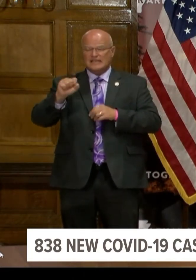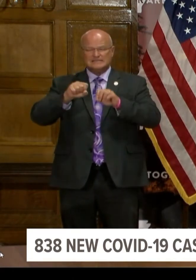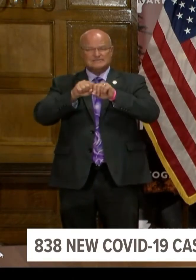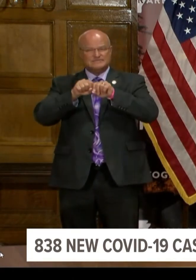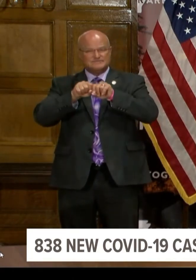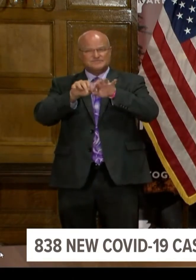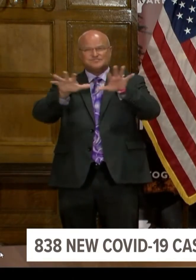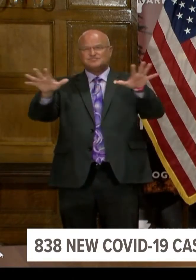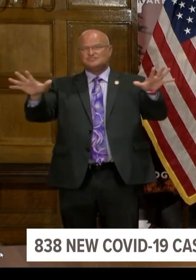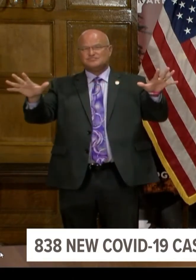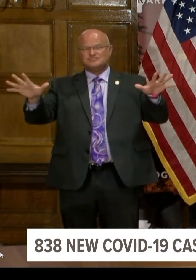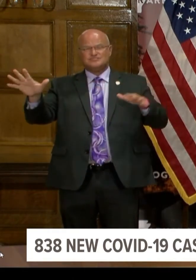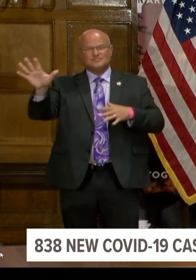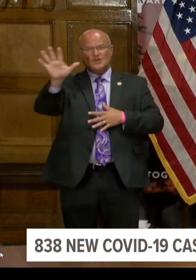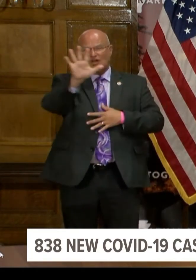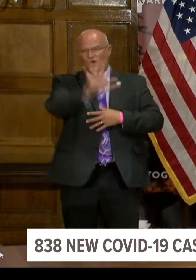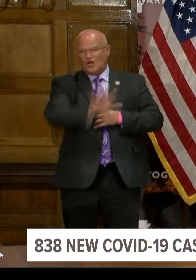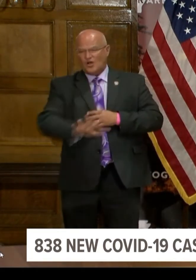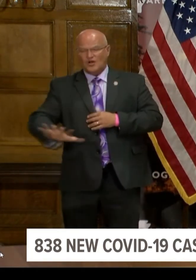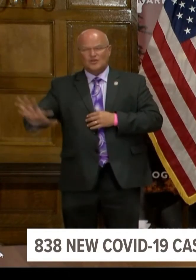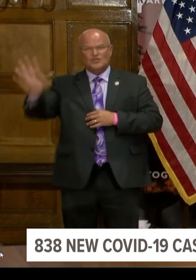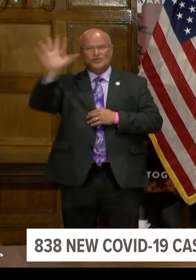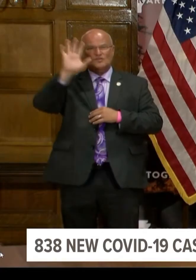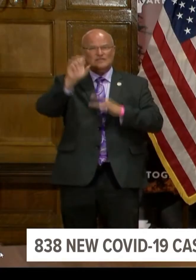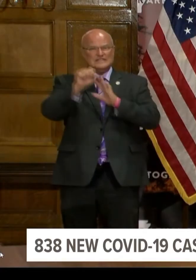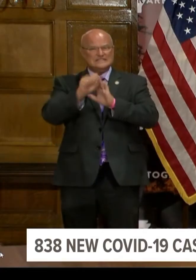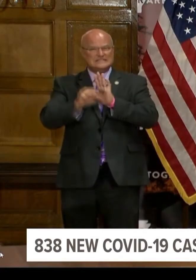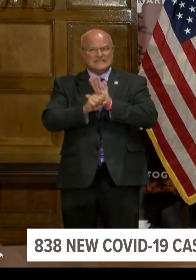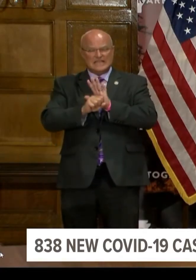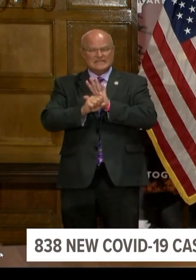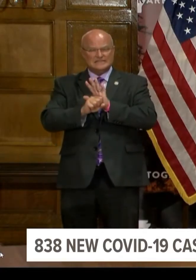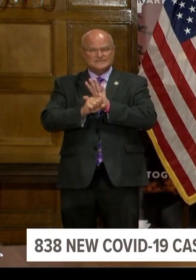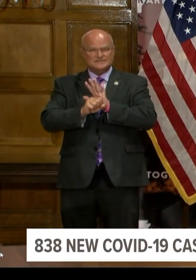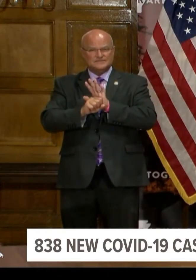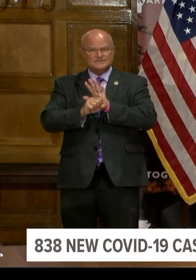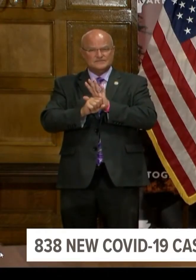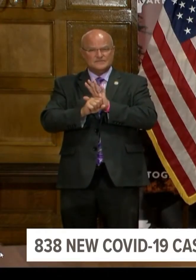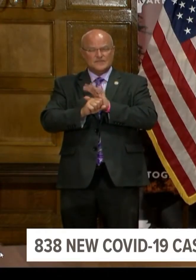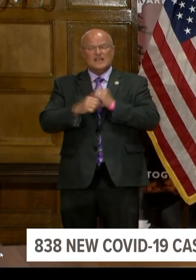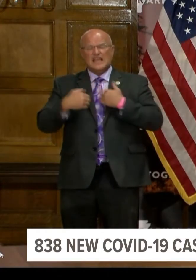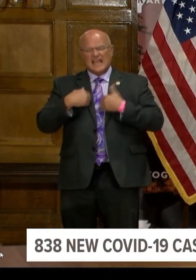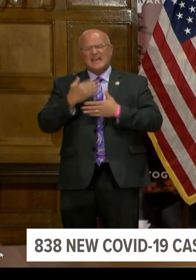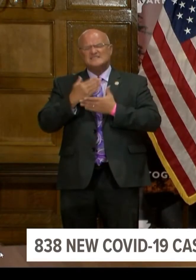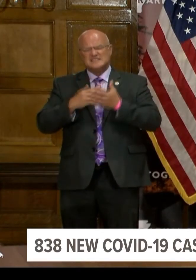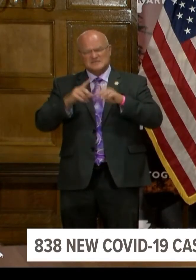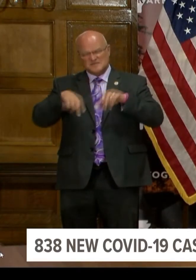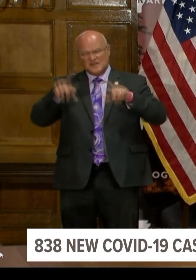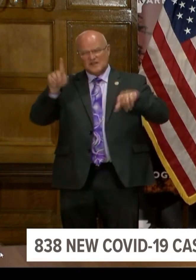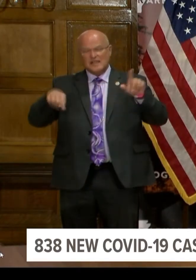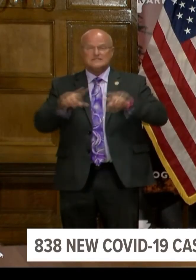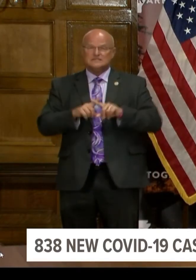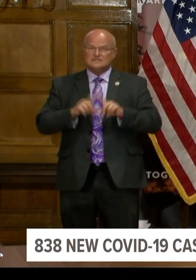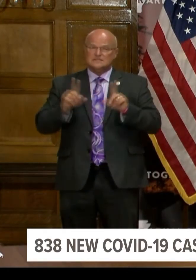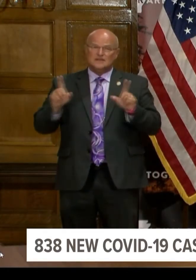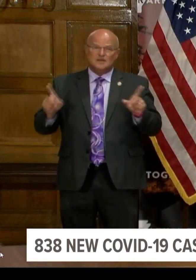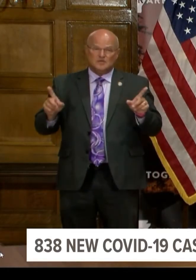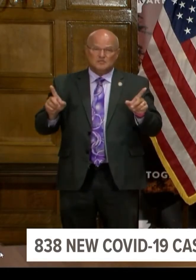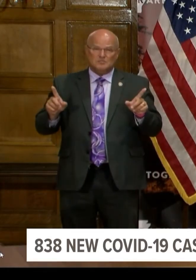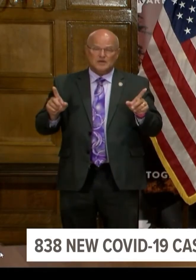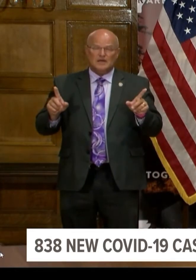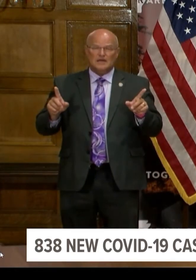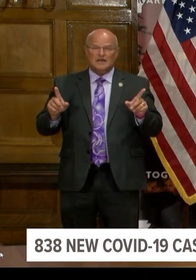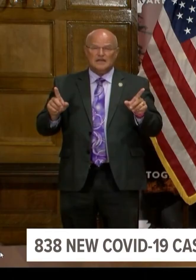spread fairly evenly across Arkansas to a certain extent. I mean, you've got some variations there, but